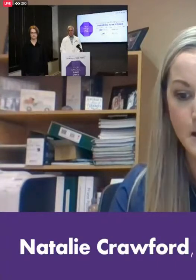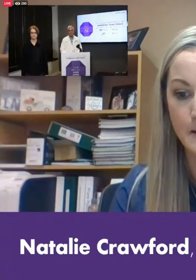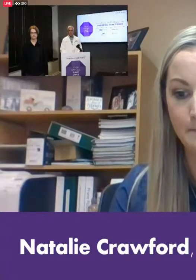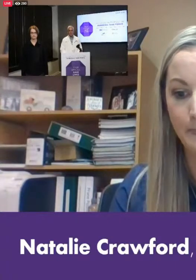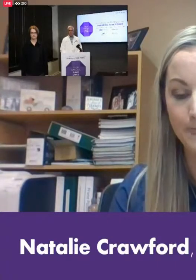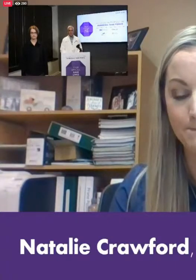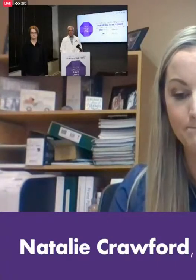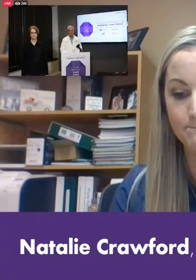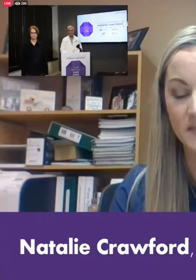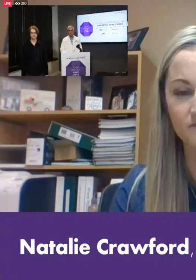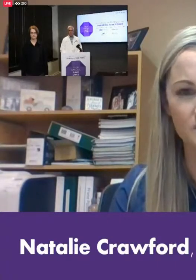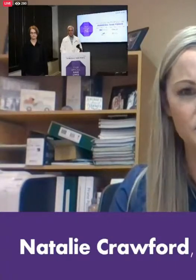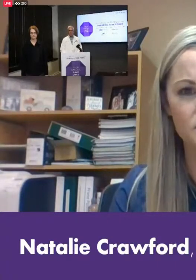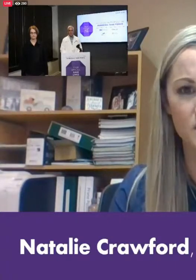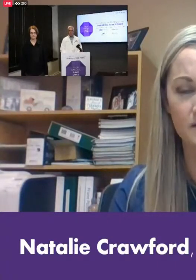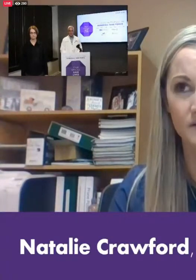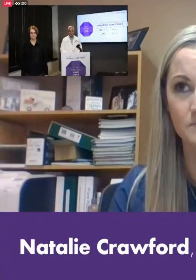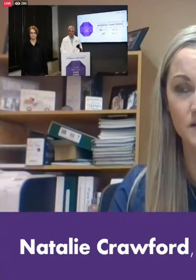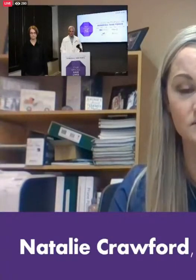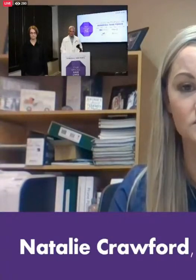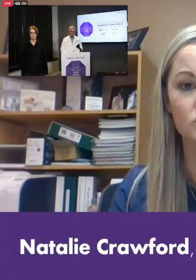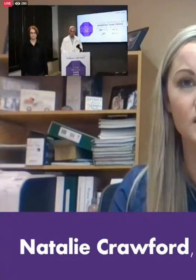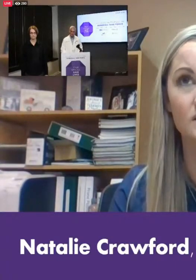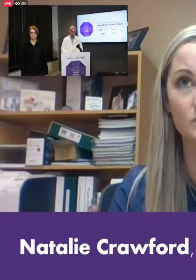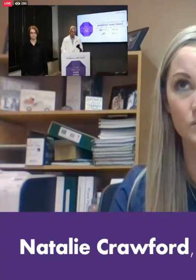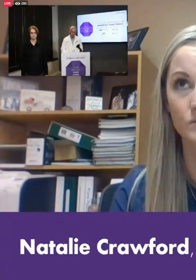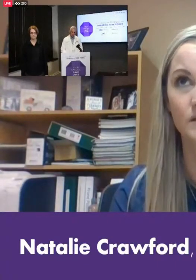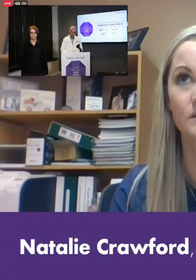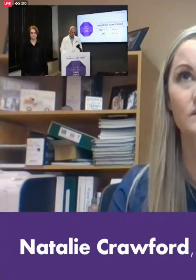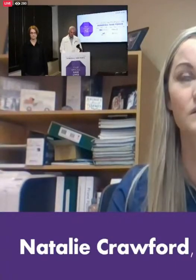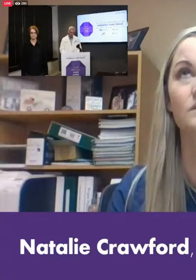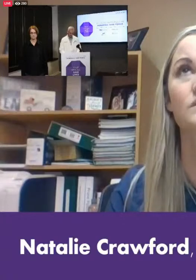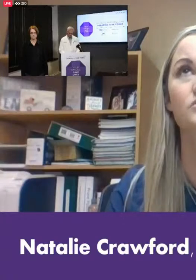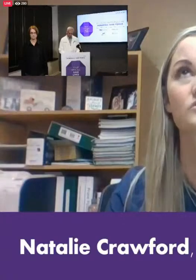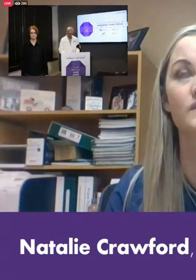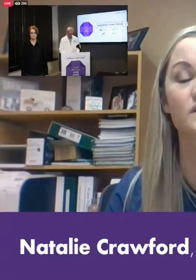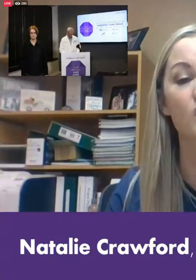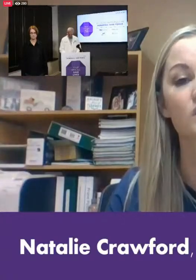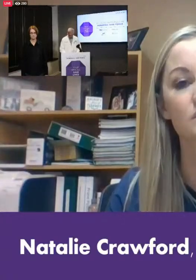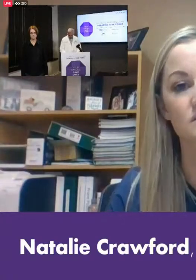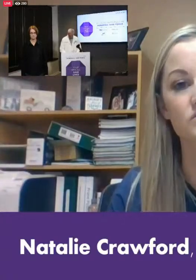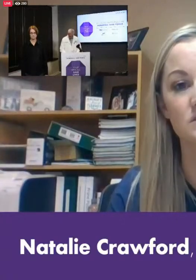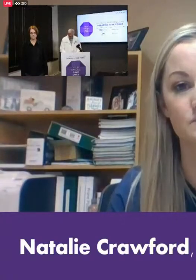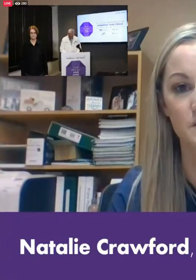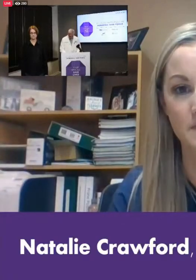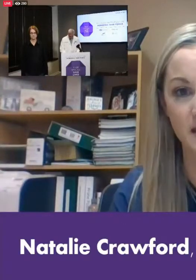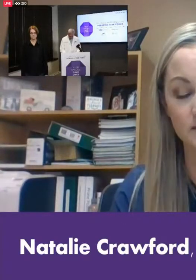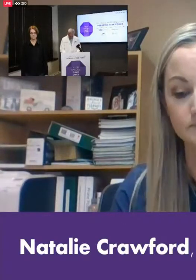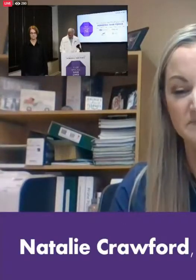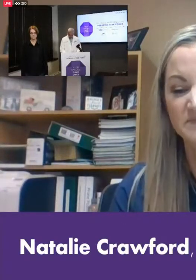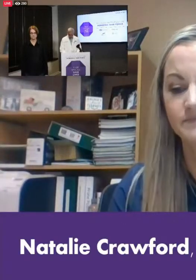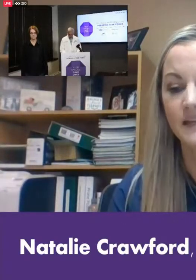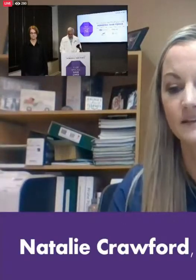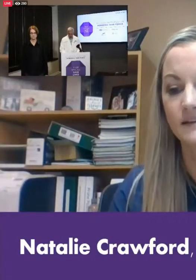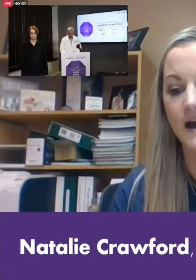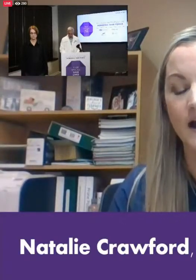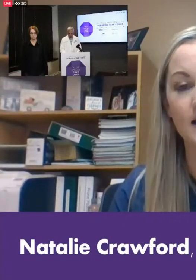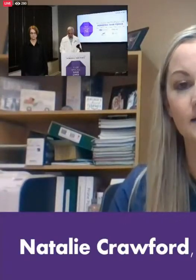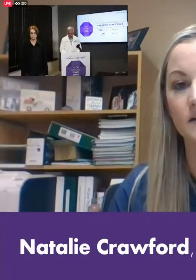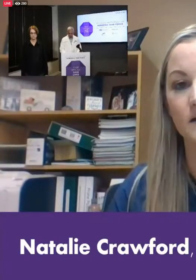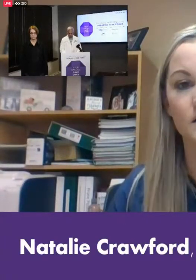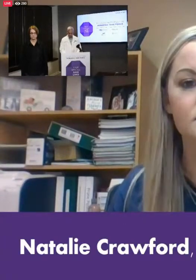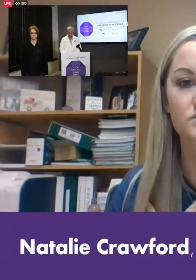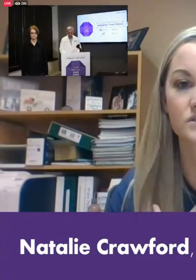levels. And families are having to make such there is just very hard decisions being made.